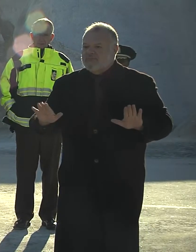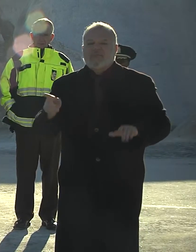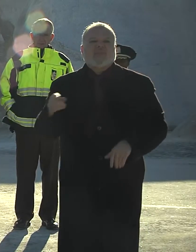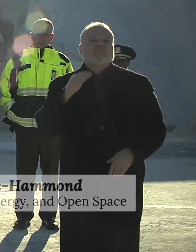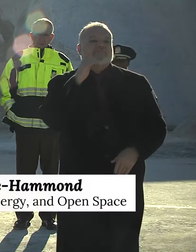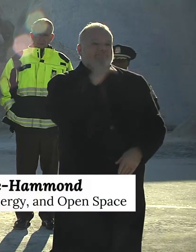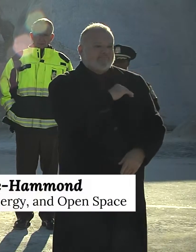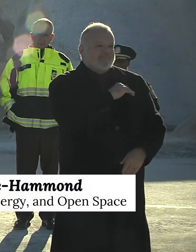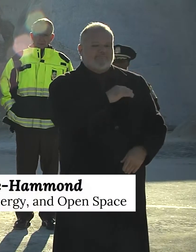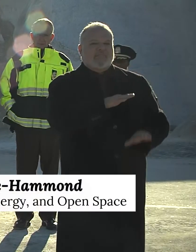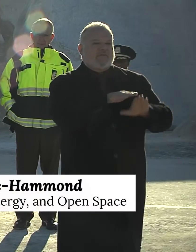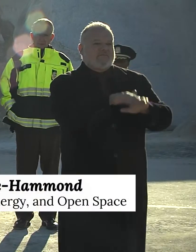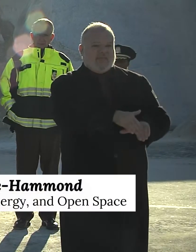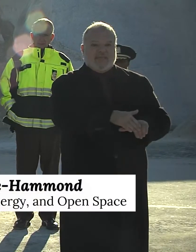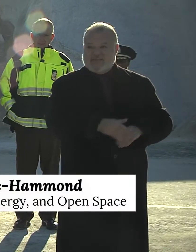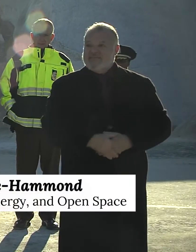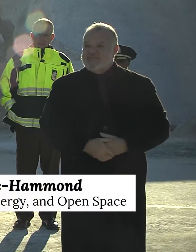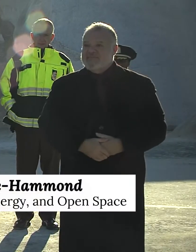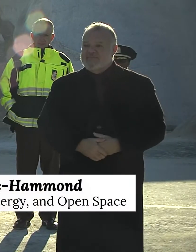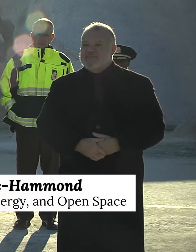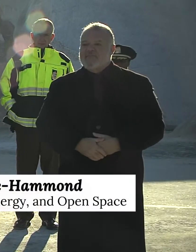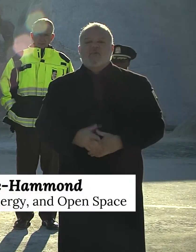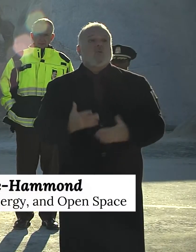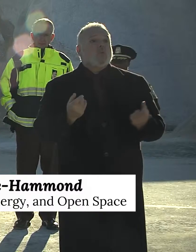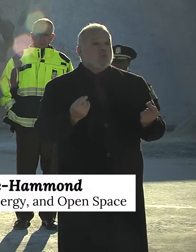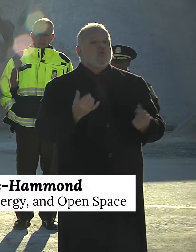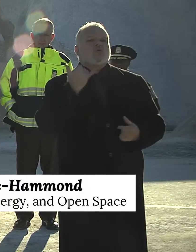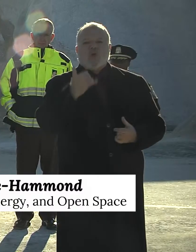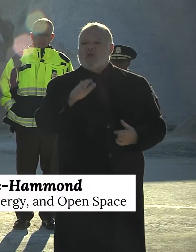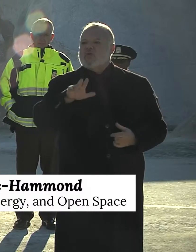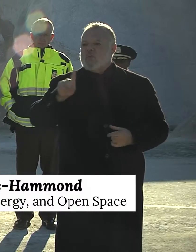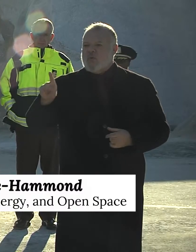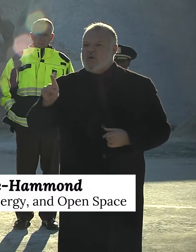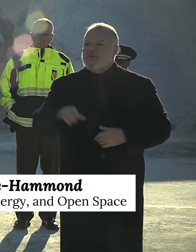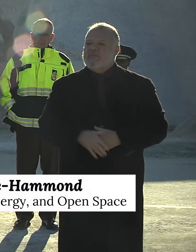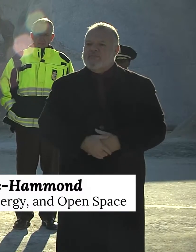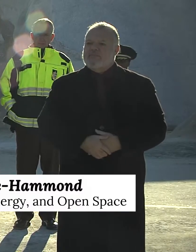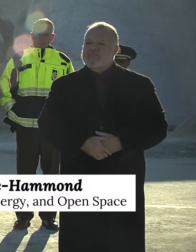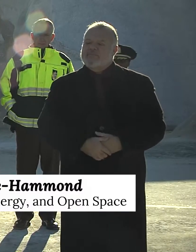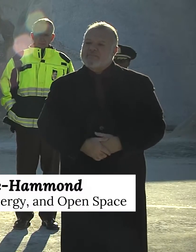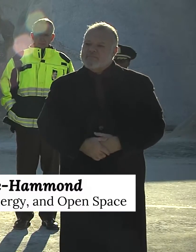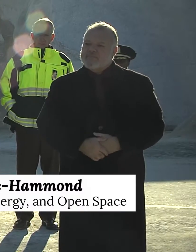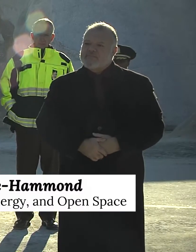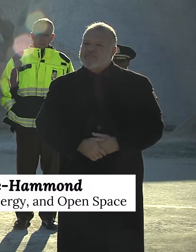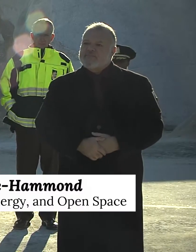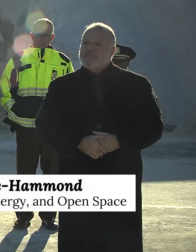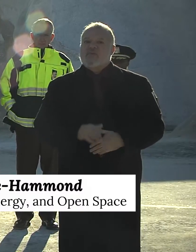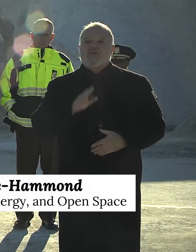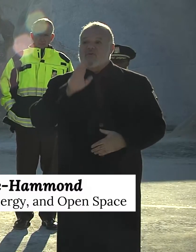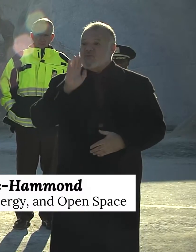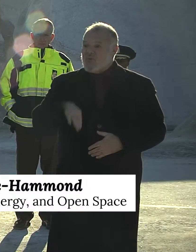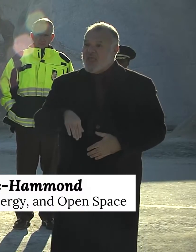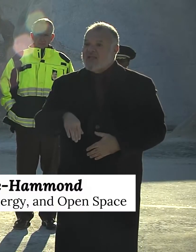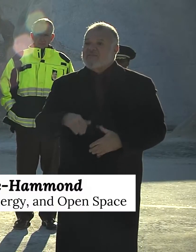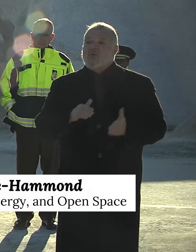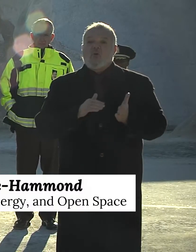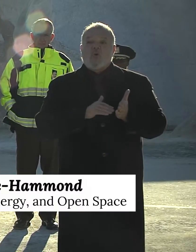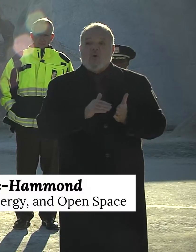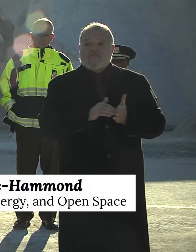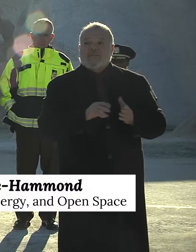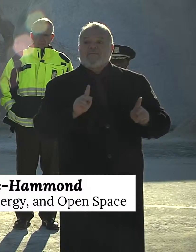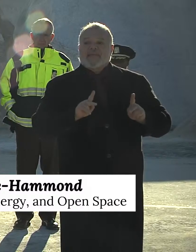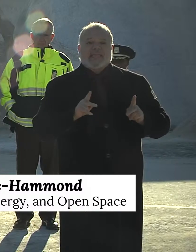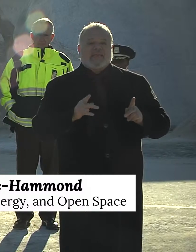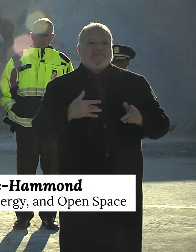311. We can share the correct information with you. We know that in this time, people are often making the choice